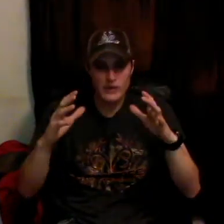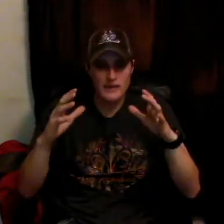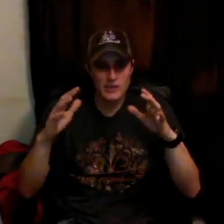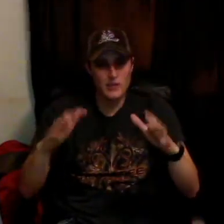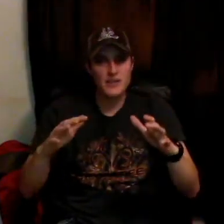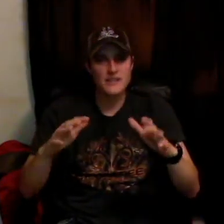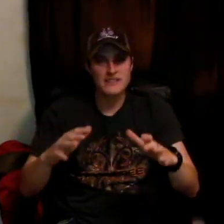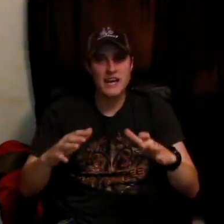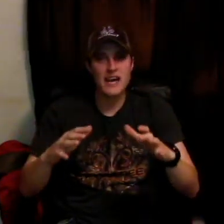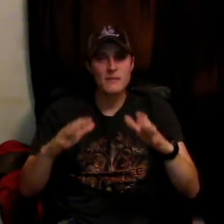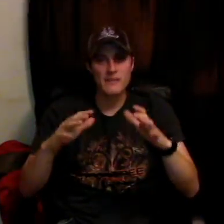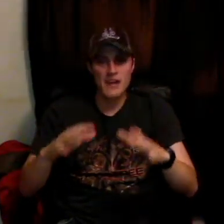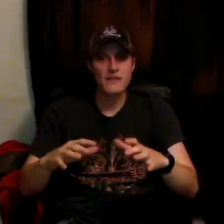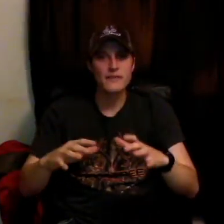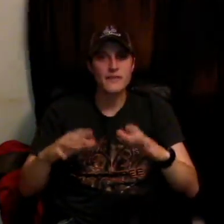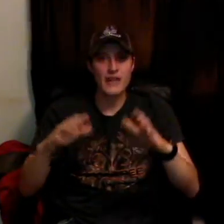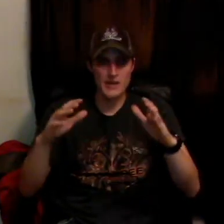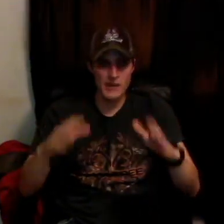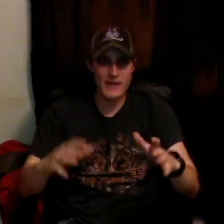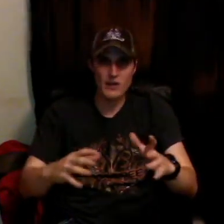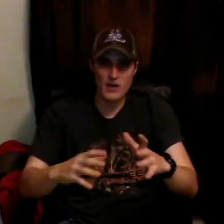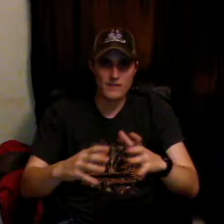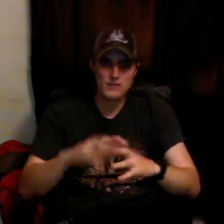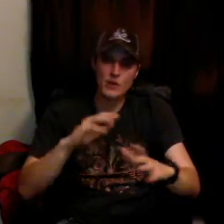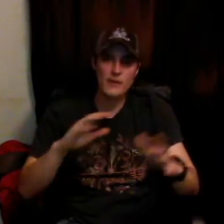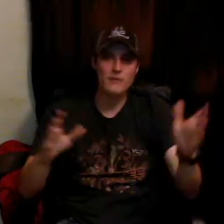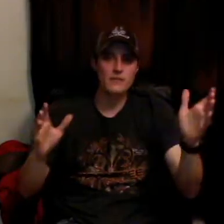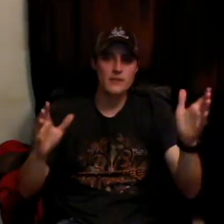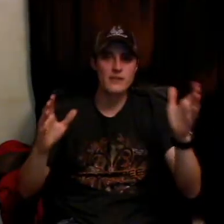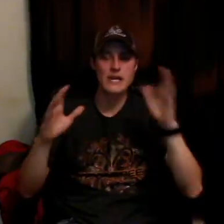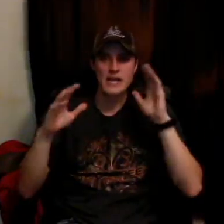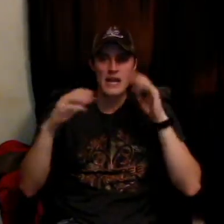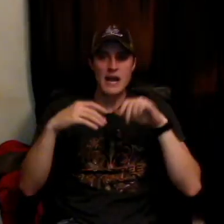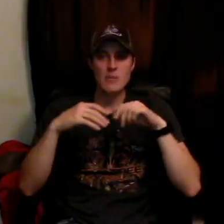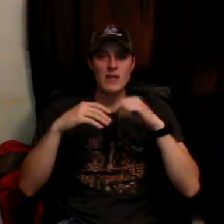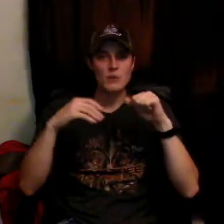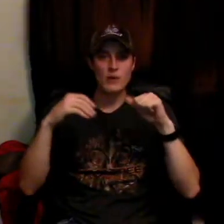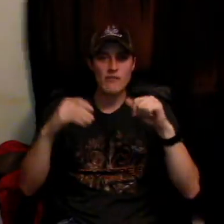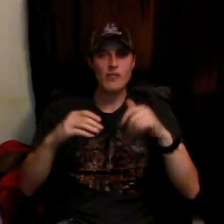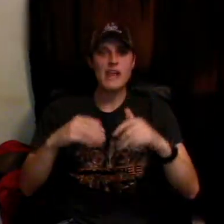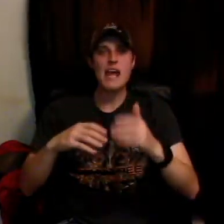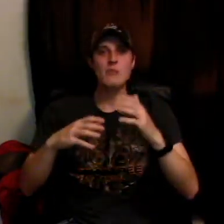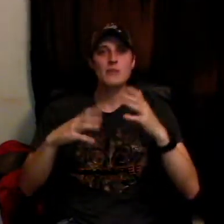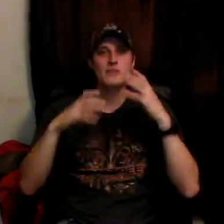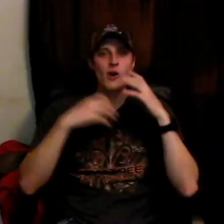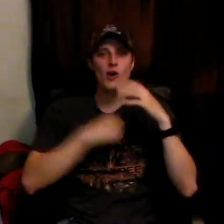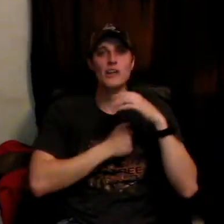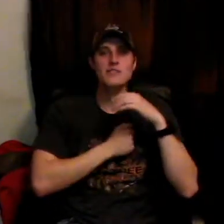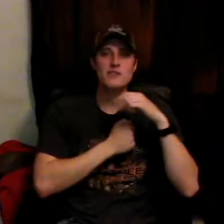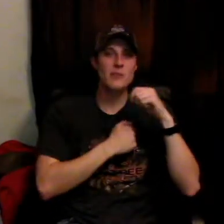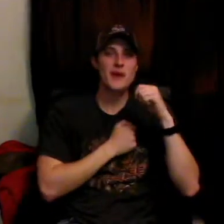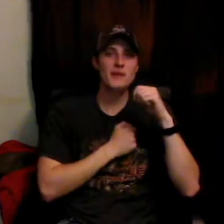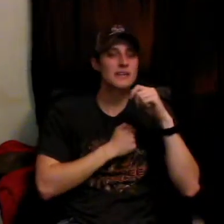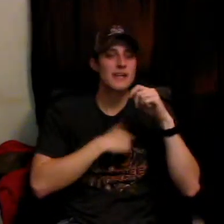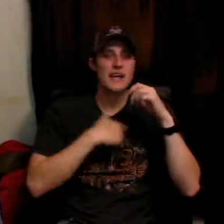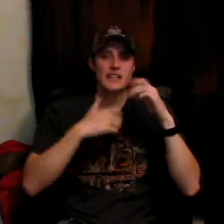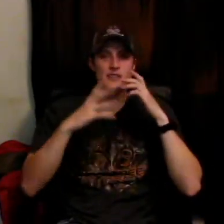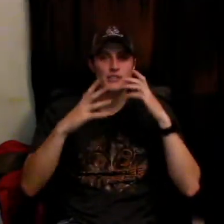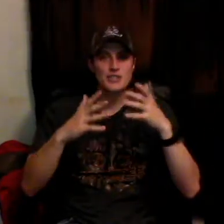that you put in the time and the effort and it panned off. There's no better feeling. I mean, whenever that happens, my heart gets to pounding. I start to